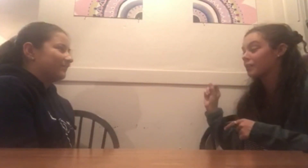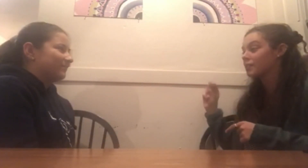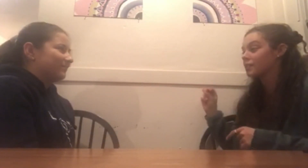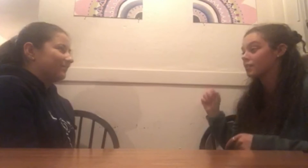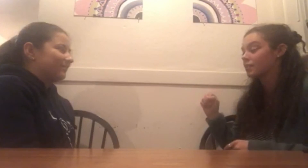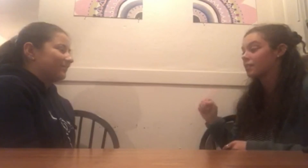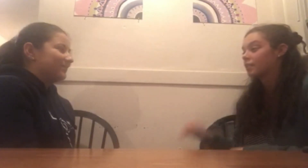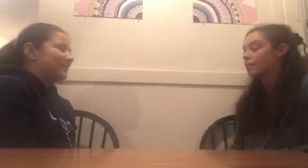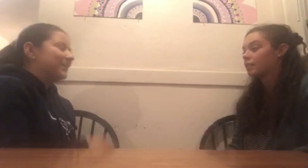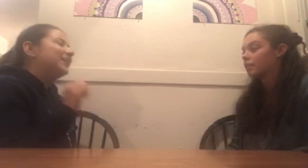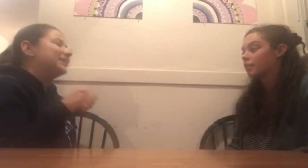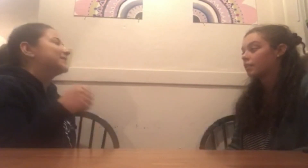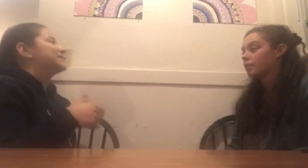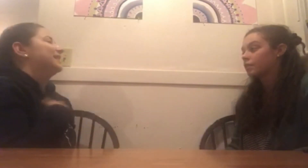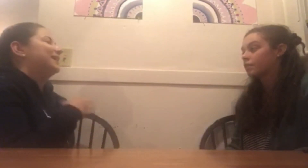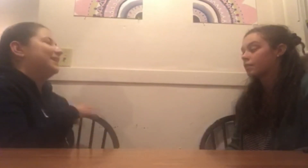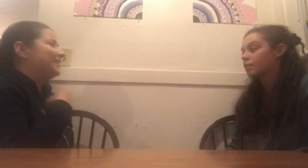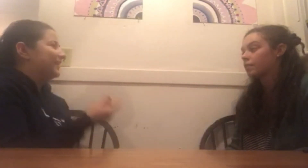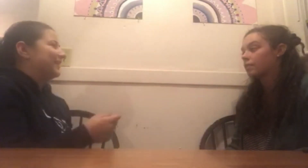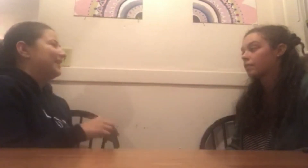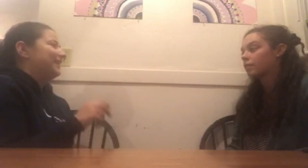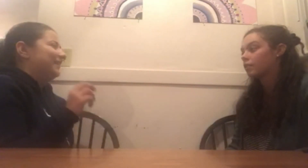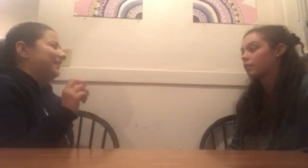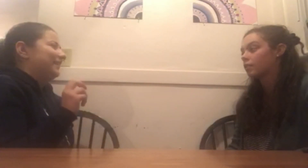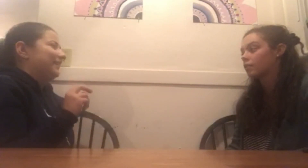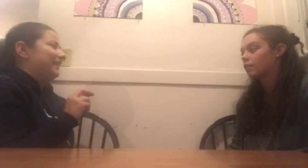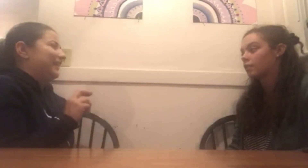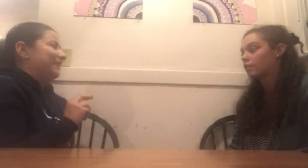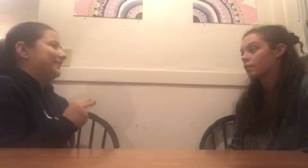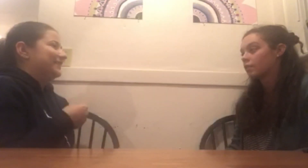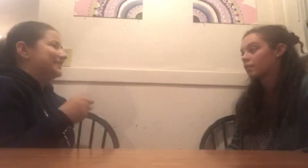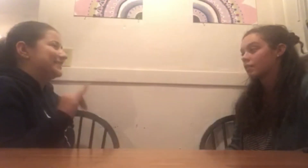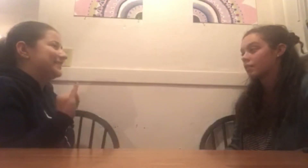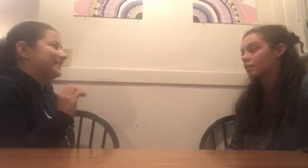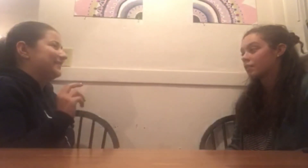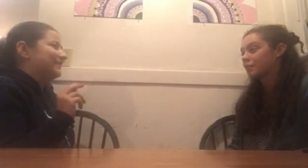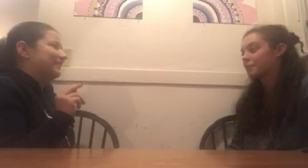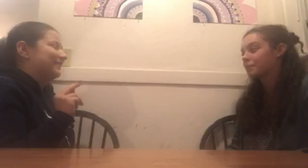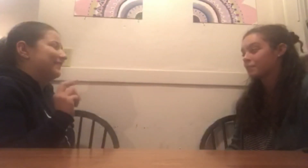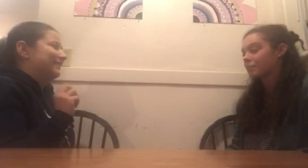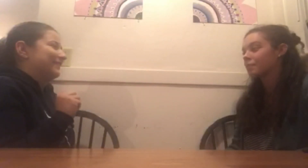Hiram's? Yes, I like Hiram's.